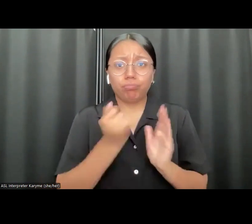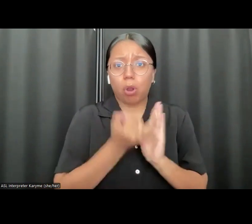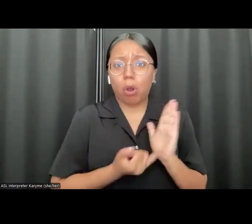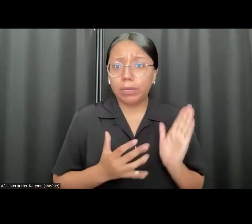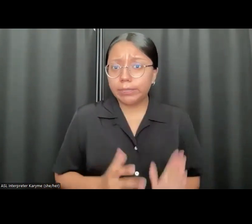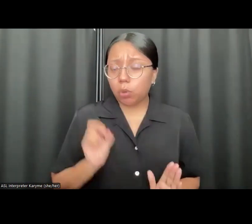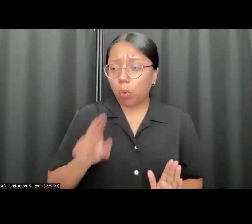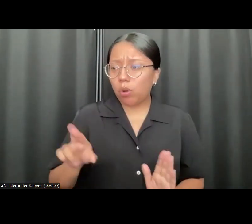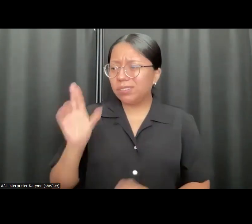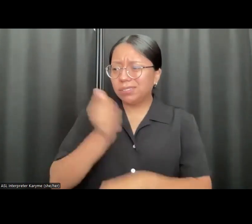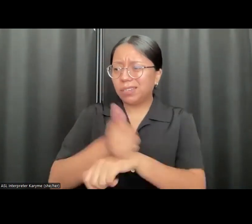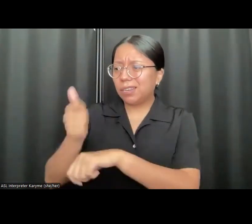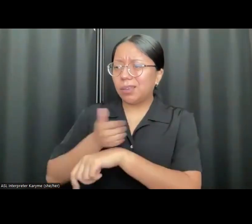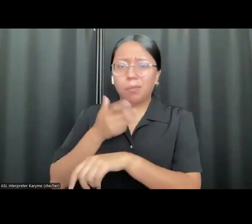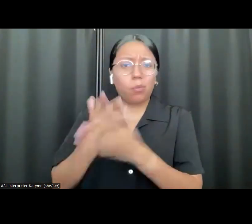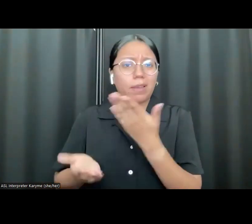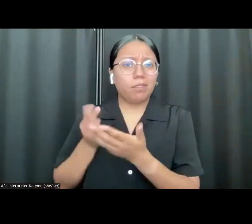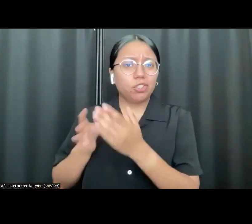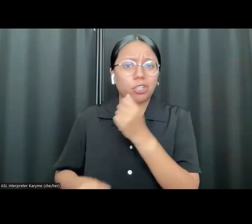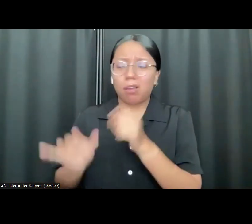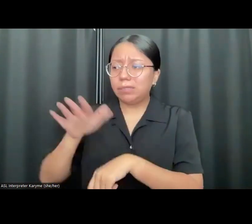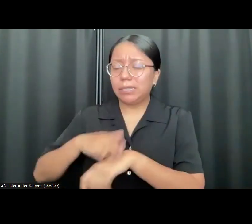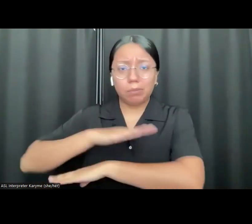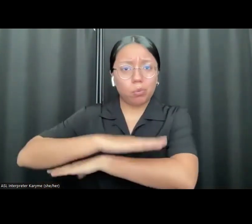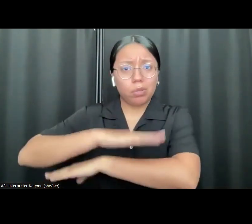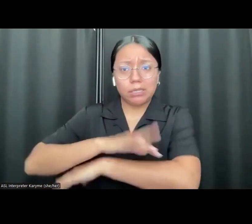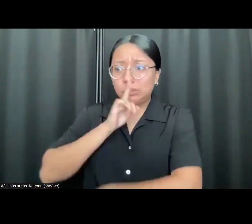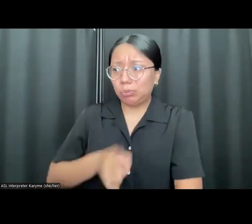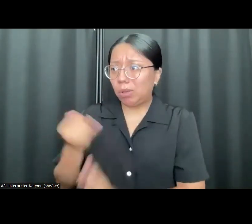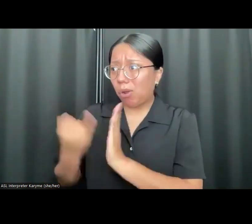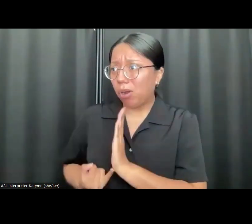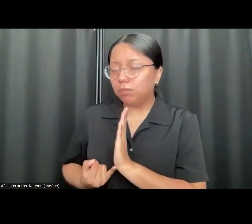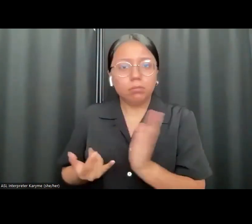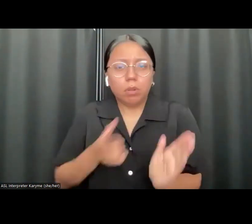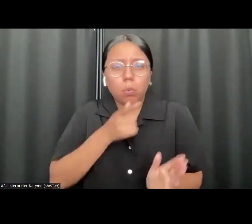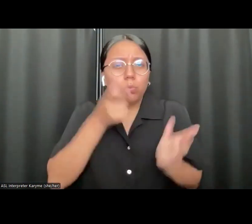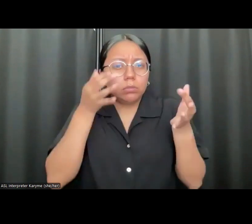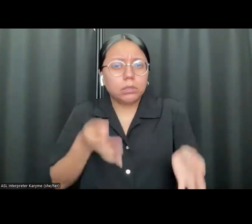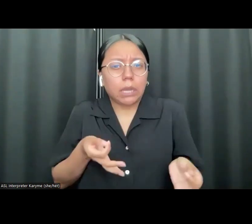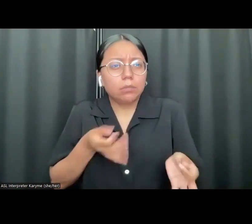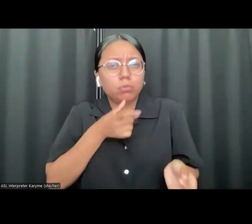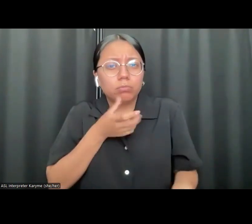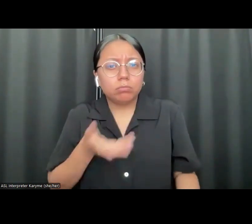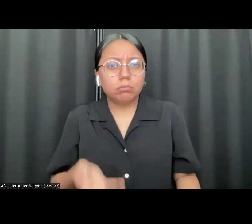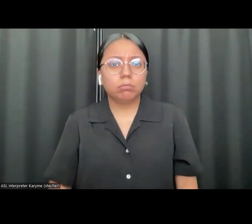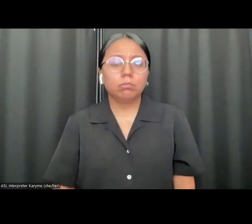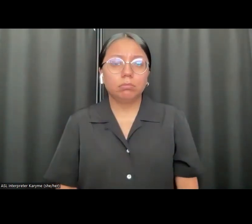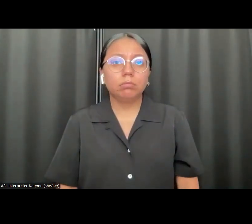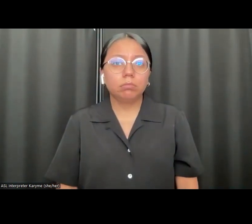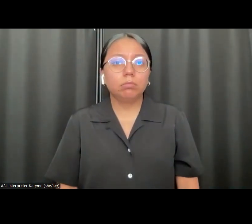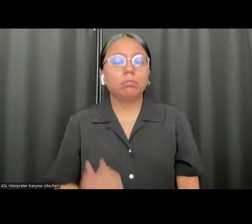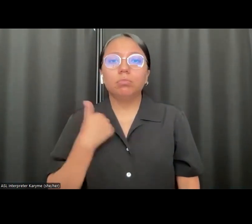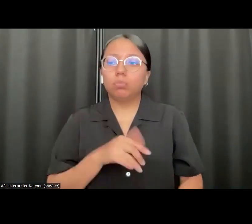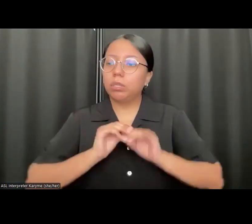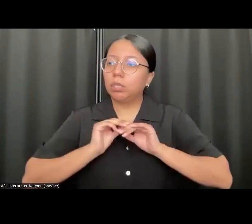art? Who gets to say, right? But I know that we were really clear about our work